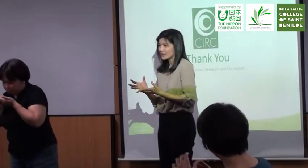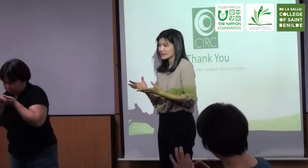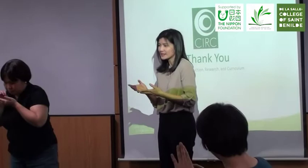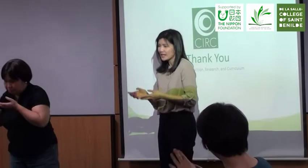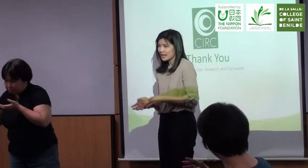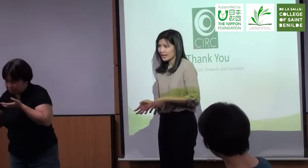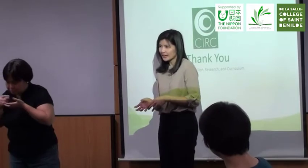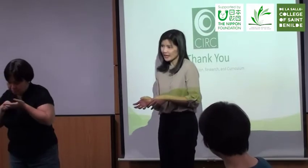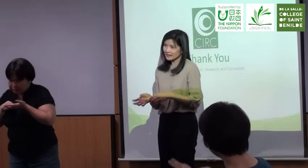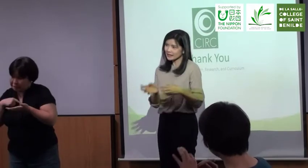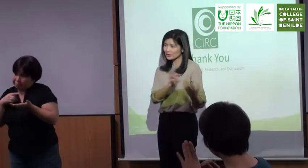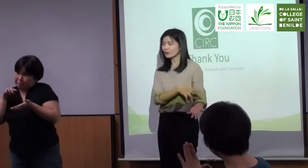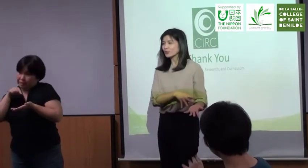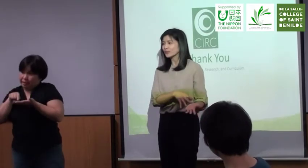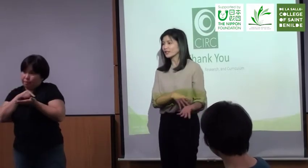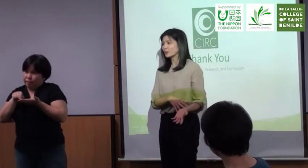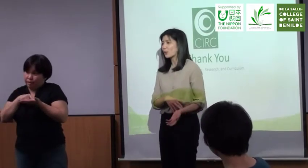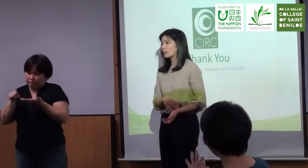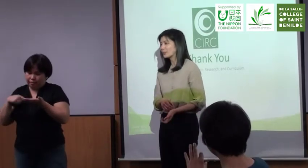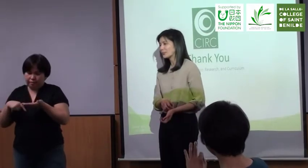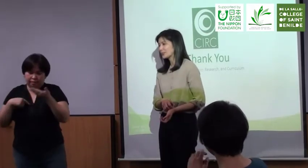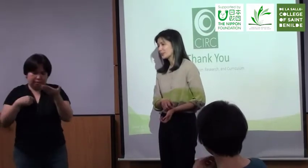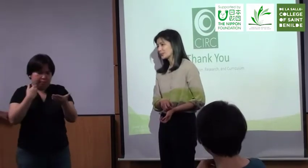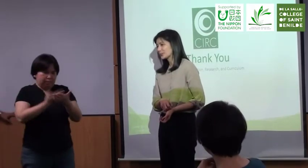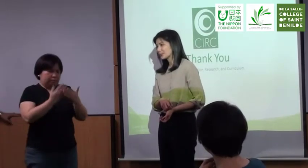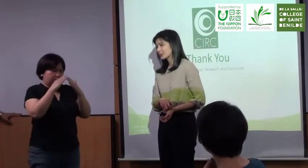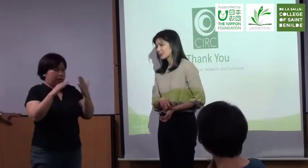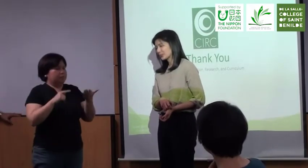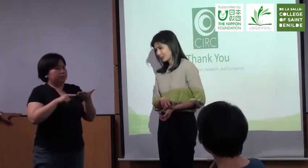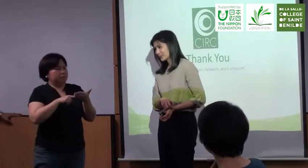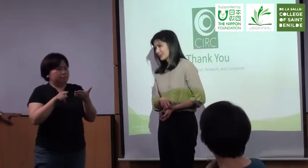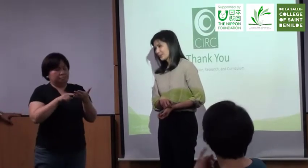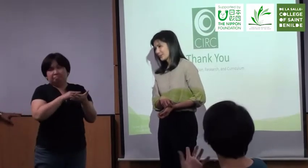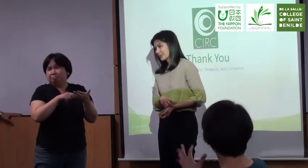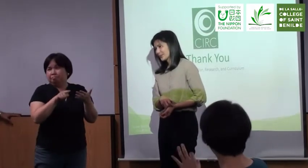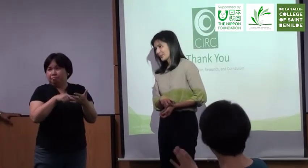or gadget, and then they can review it at home.